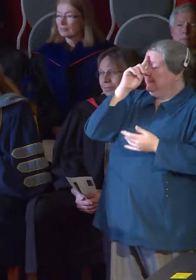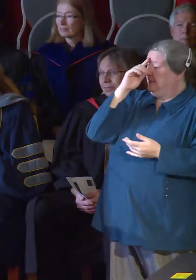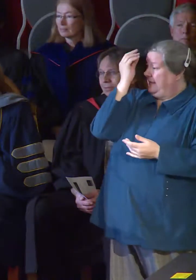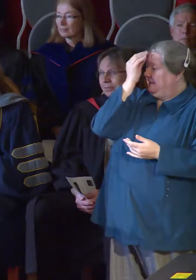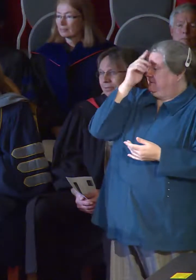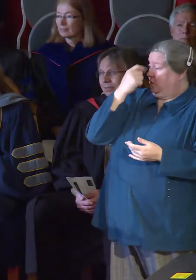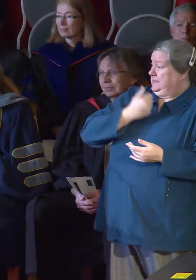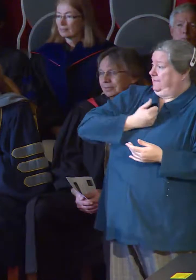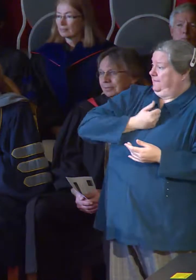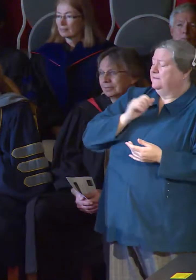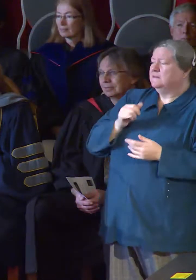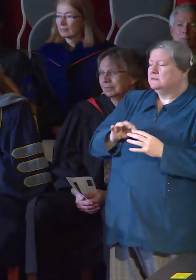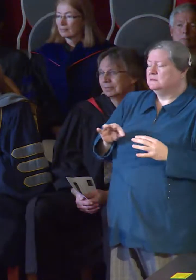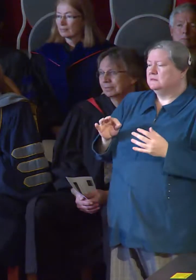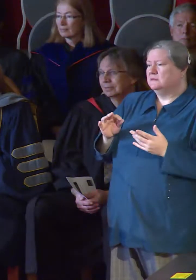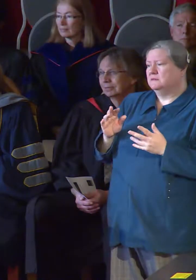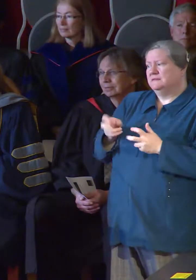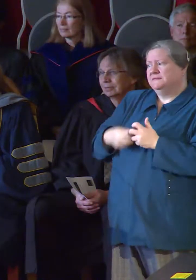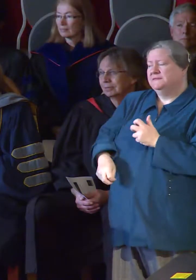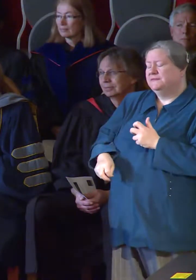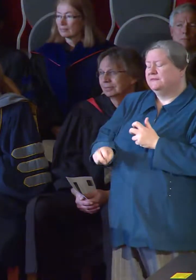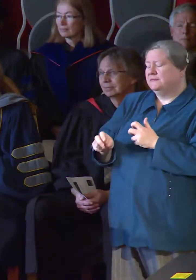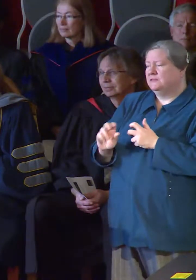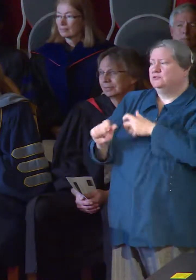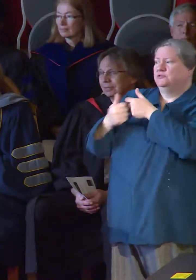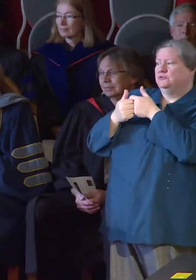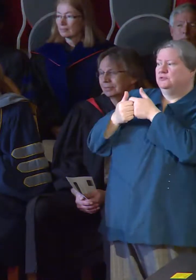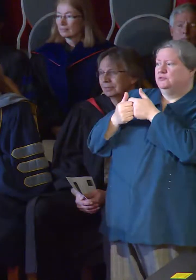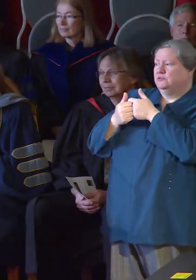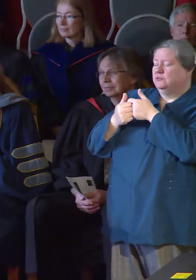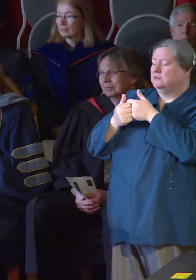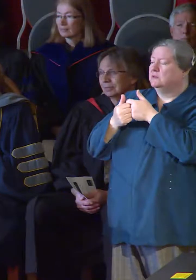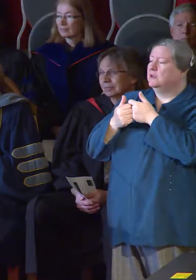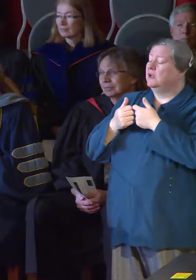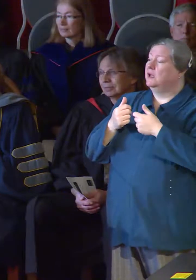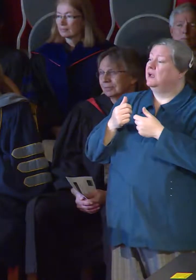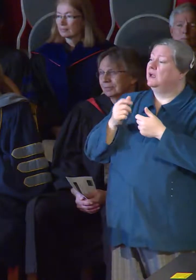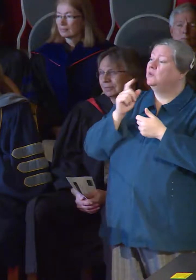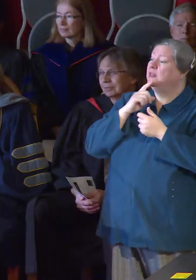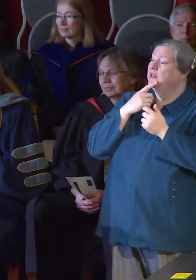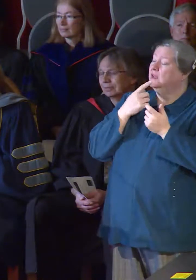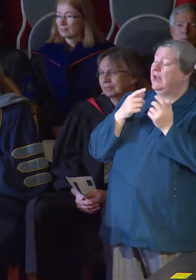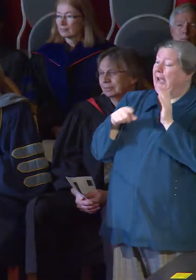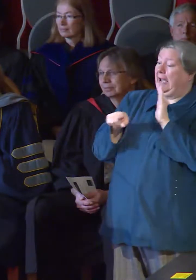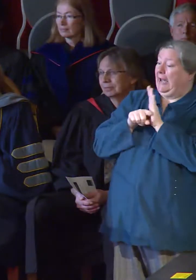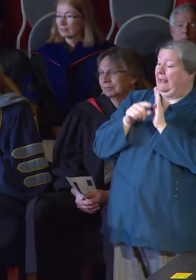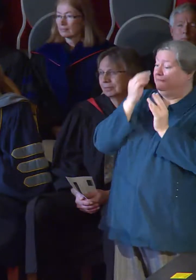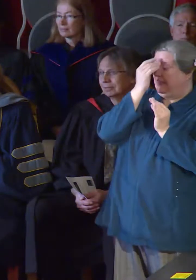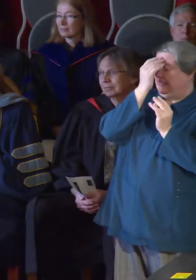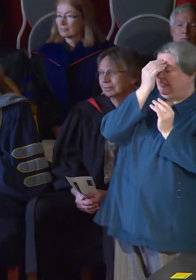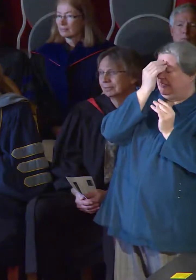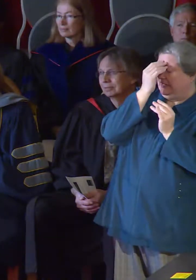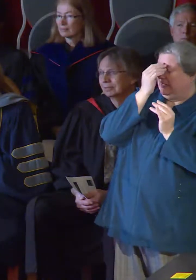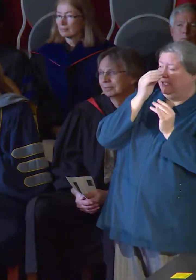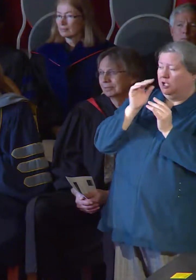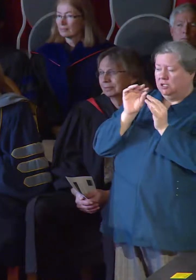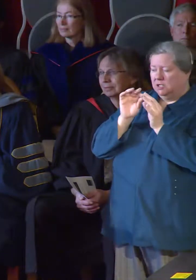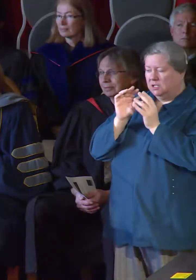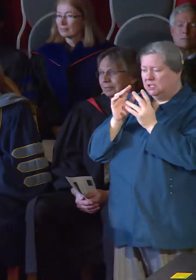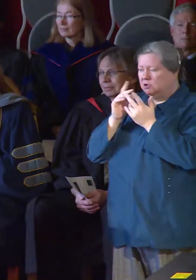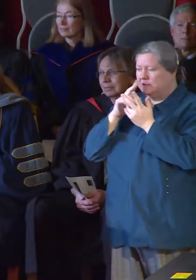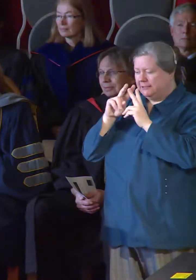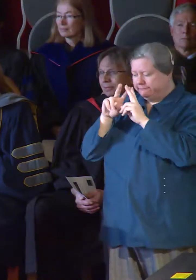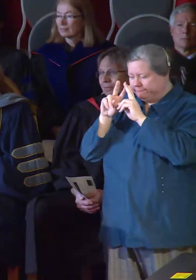the most difficult thing. And critical thinking is not the same as negative thinking. It's quite hard to get that message